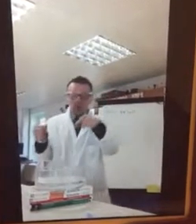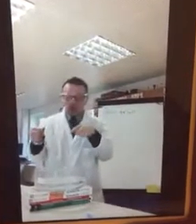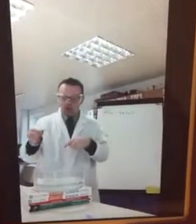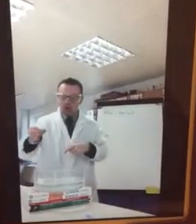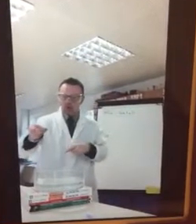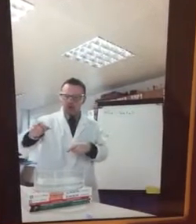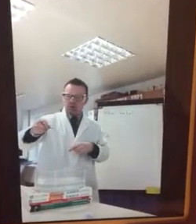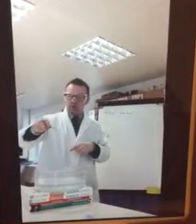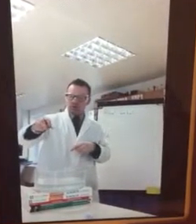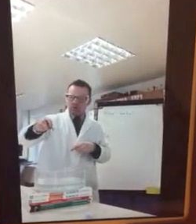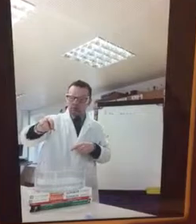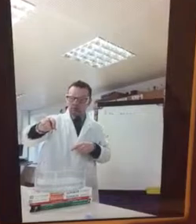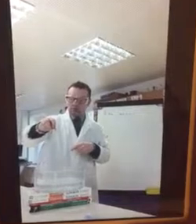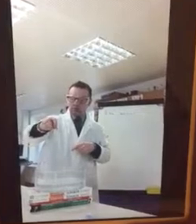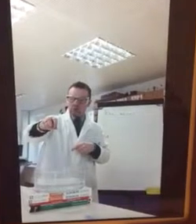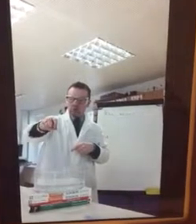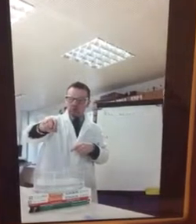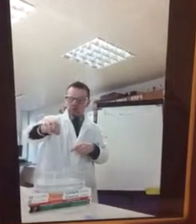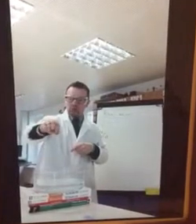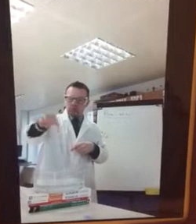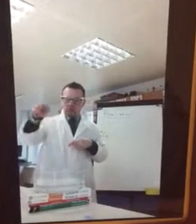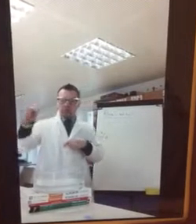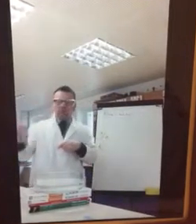So we're going to pop it in some water and have a look at the reaction.